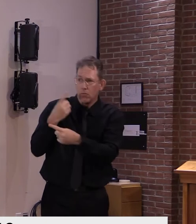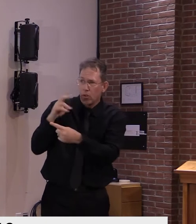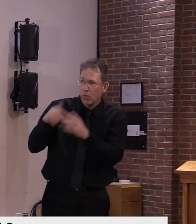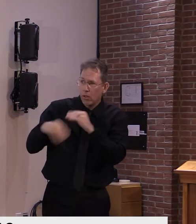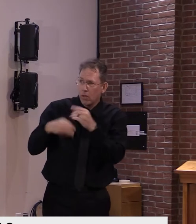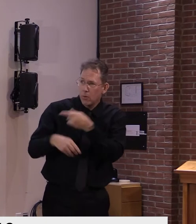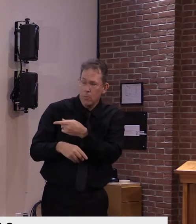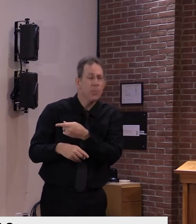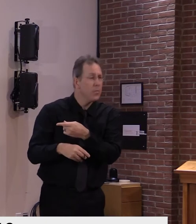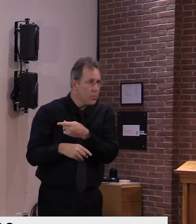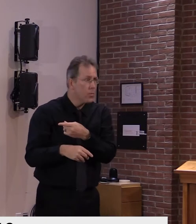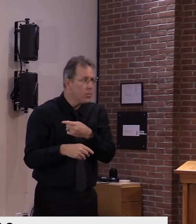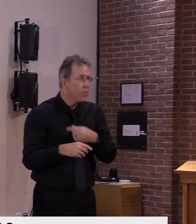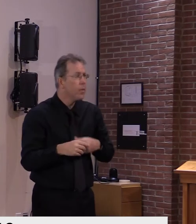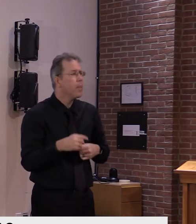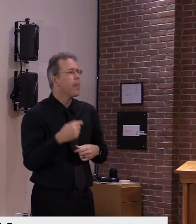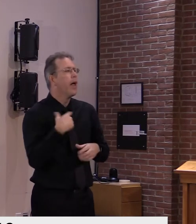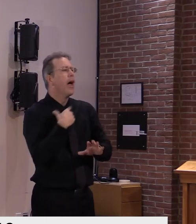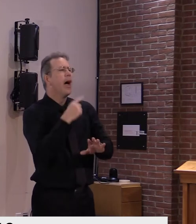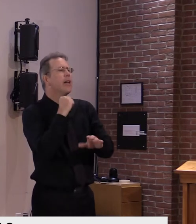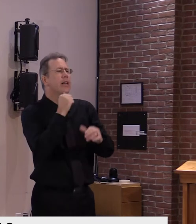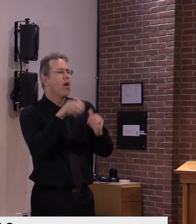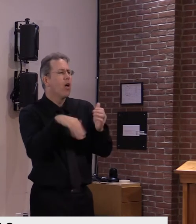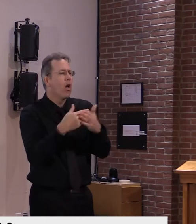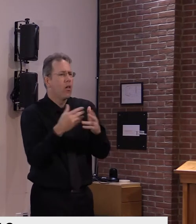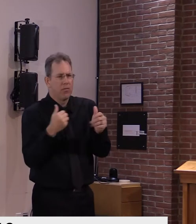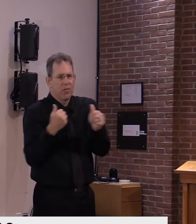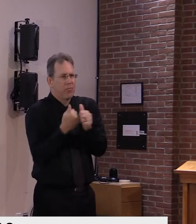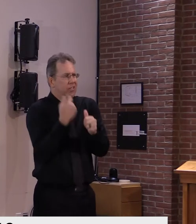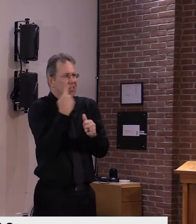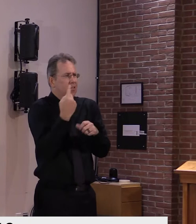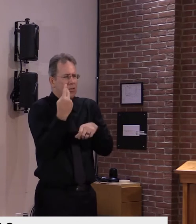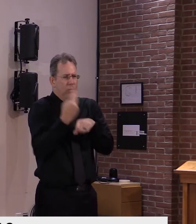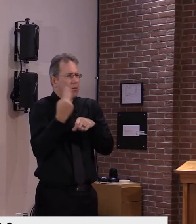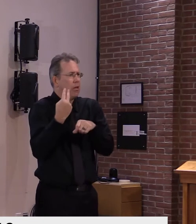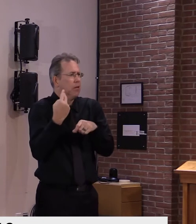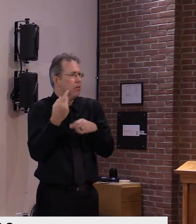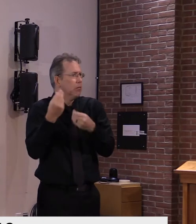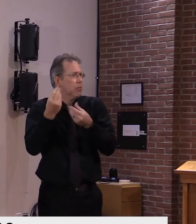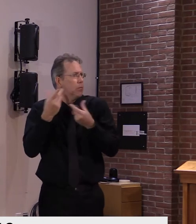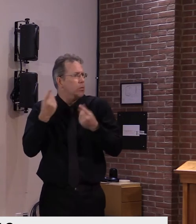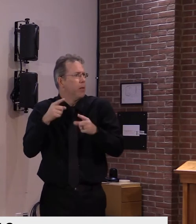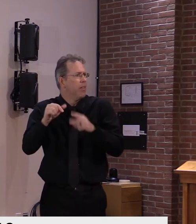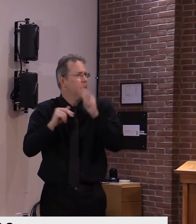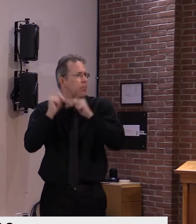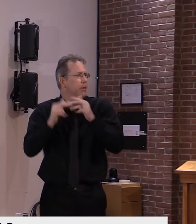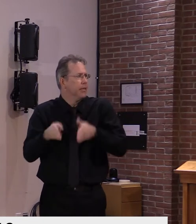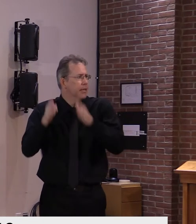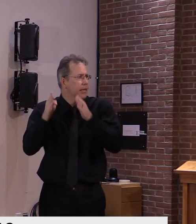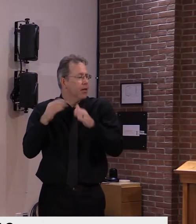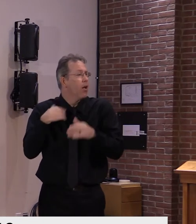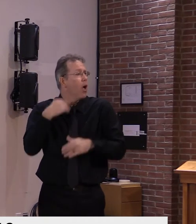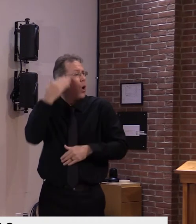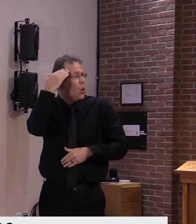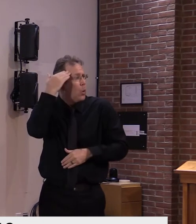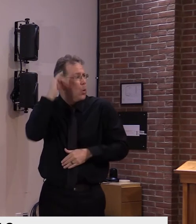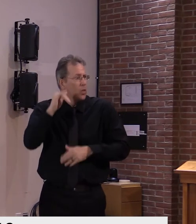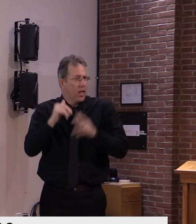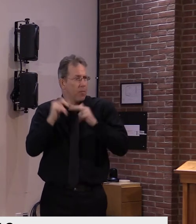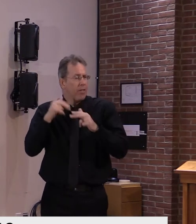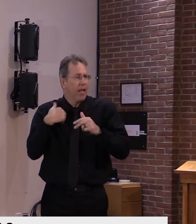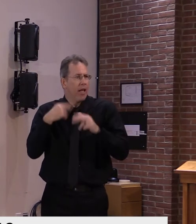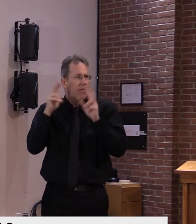or so, but I was aware of a case there. And it was, again, very similar to what I've described today in